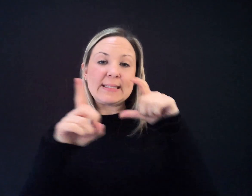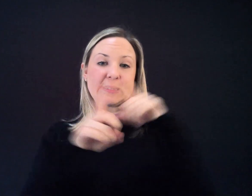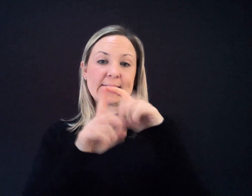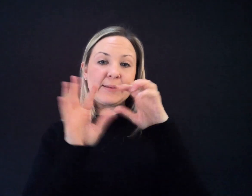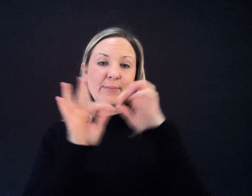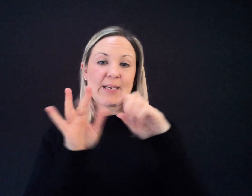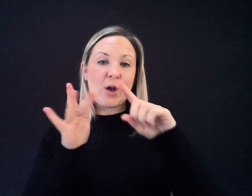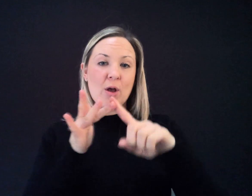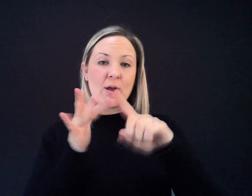DBIINT.